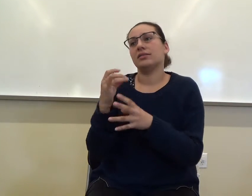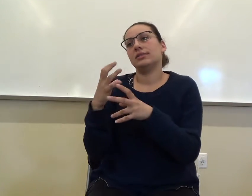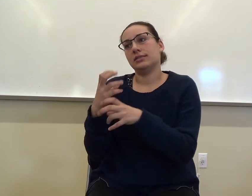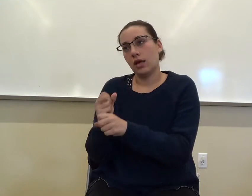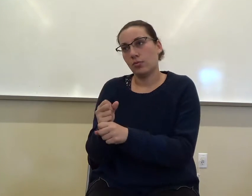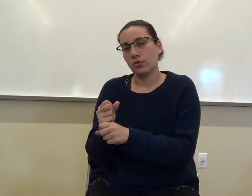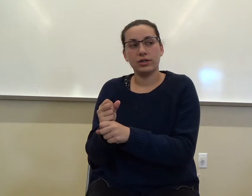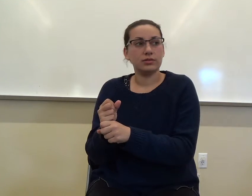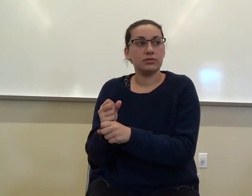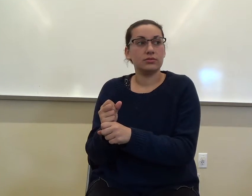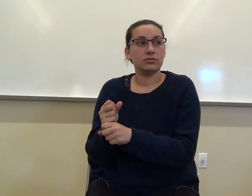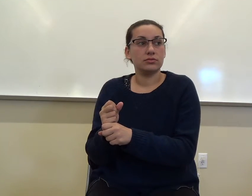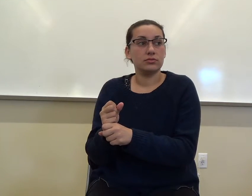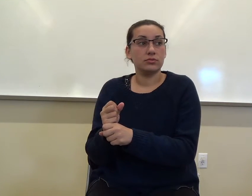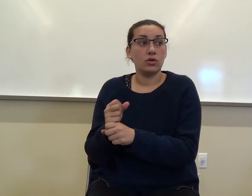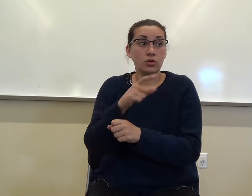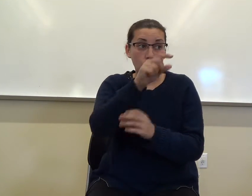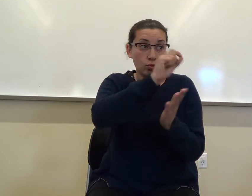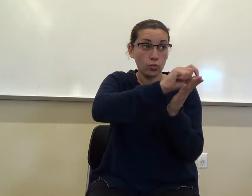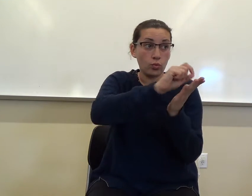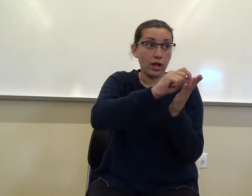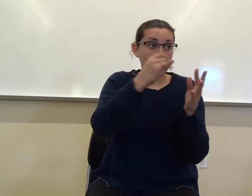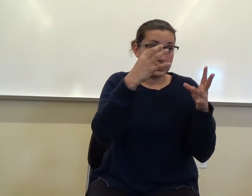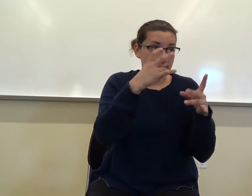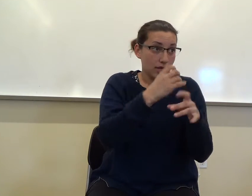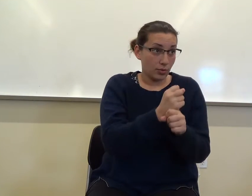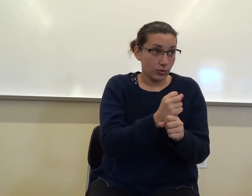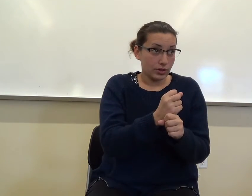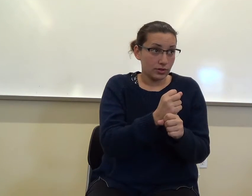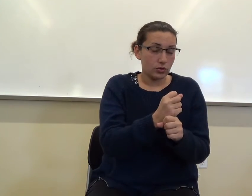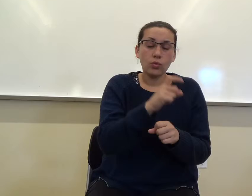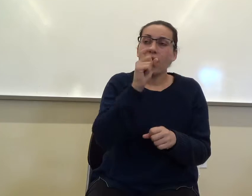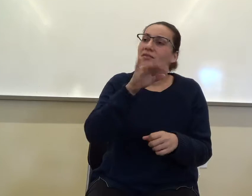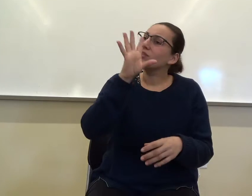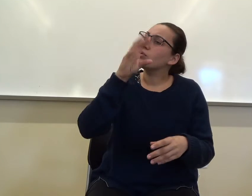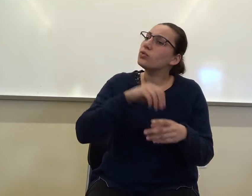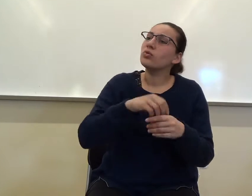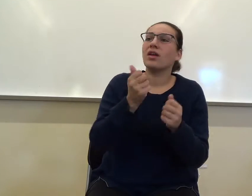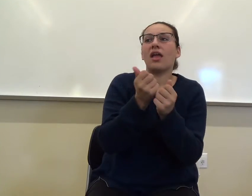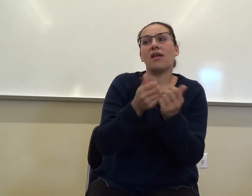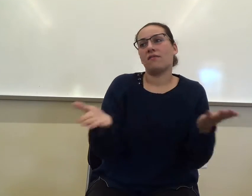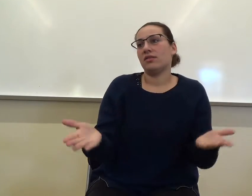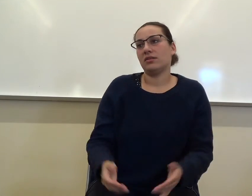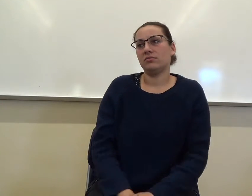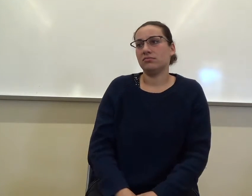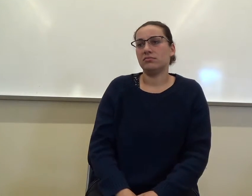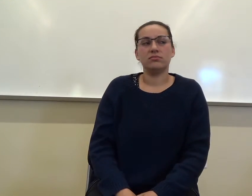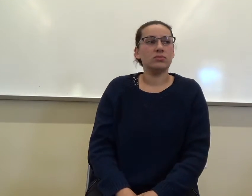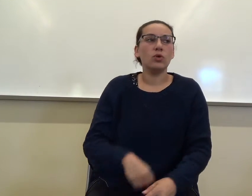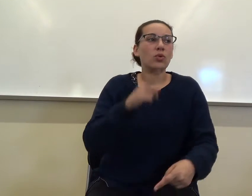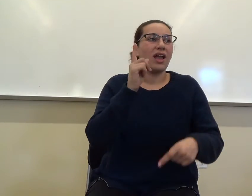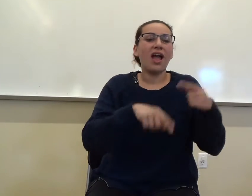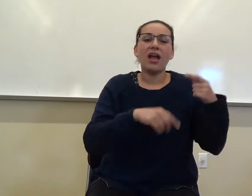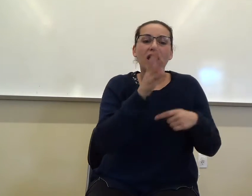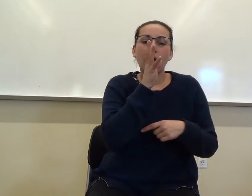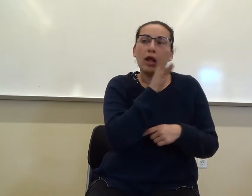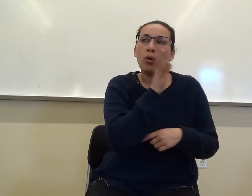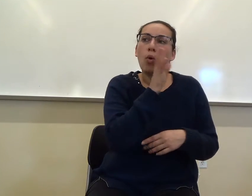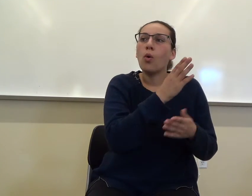to, when you're writing a summary, you have to account for everything. You can't just leave it off. In fact, one guy in the next